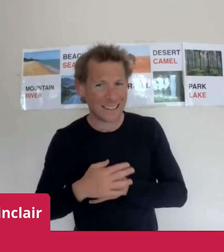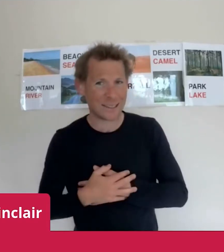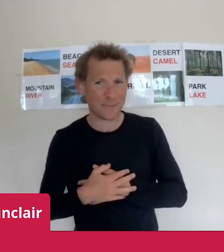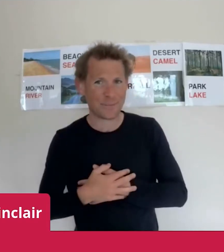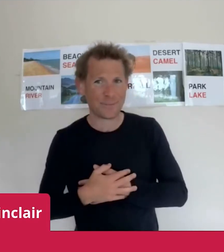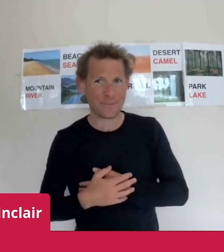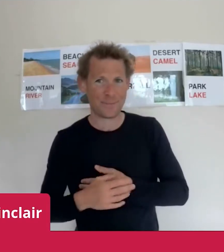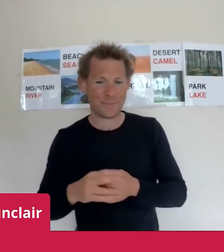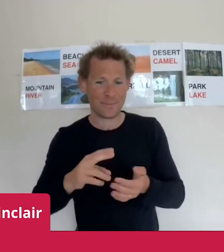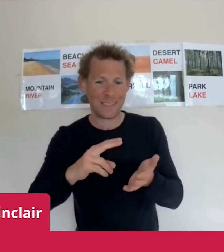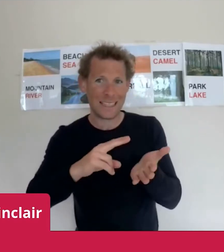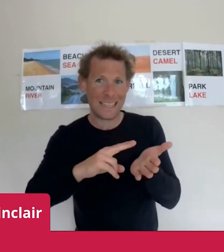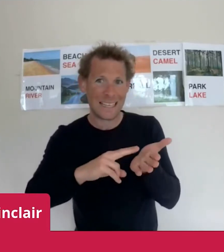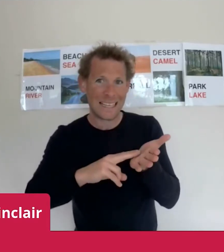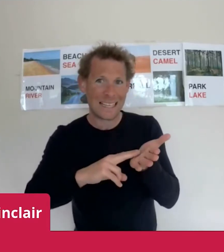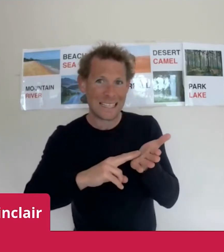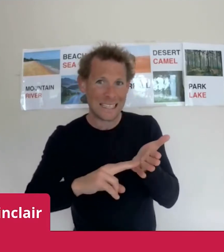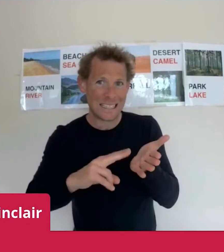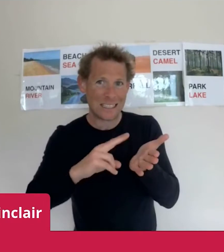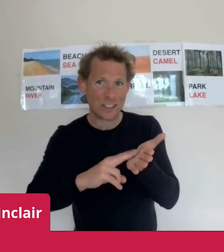So let's do it again.